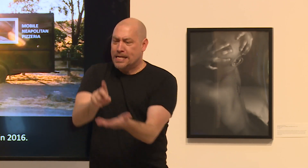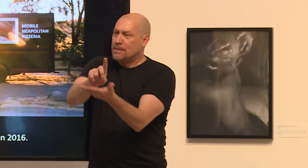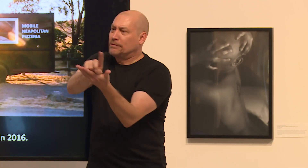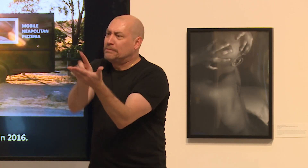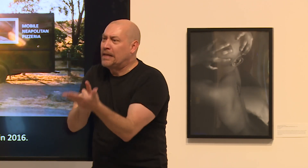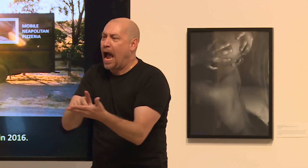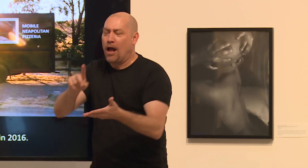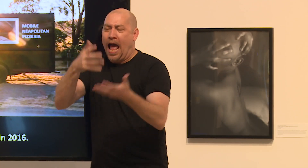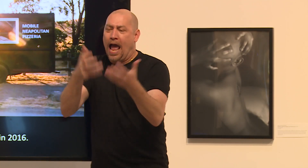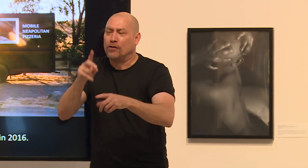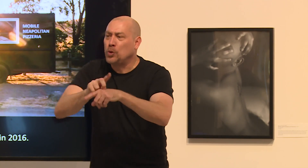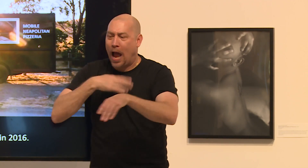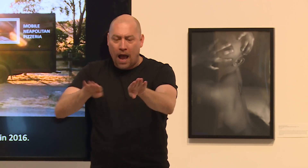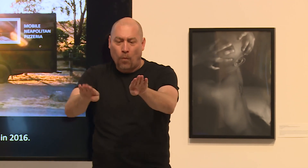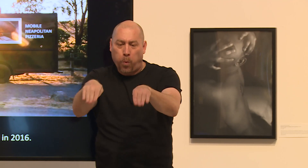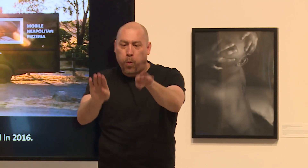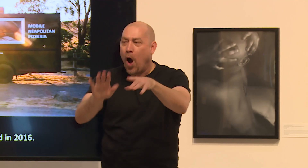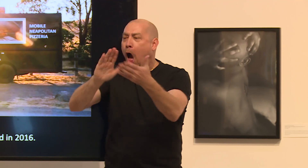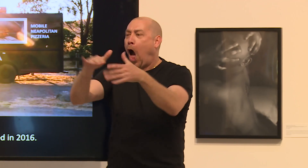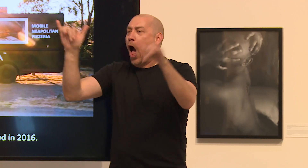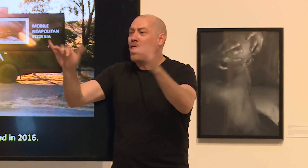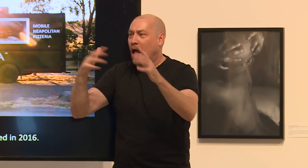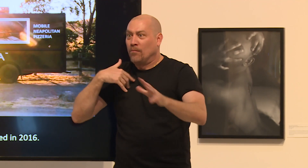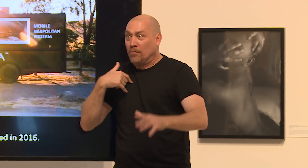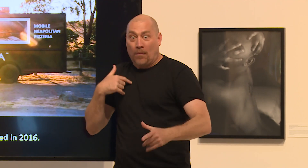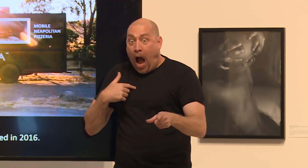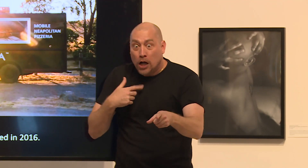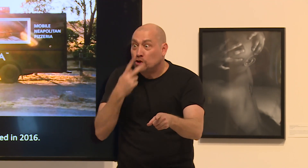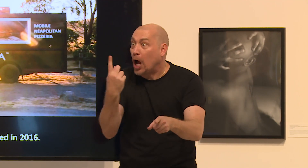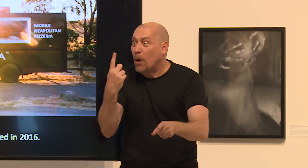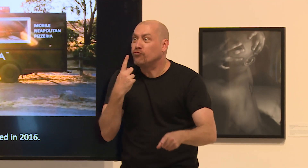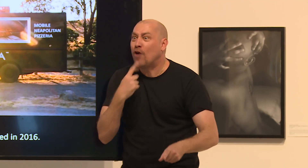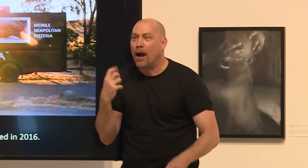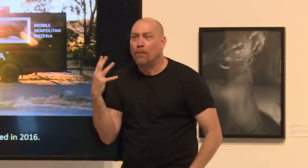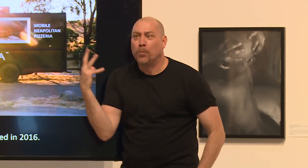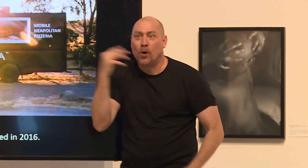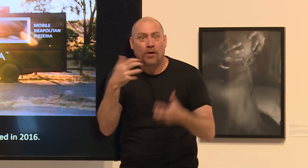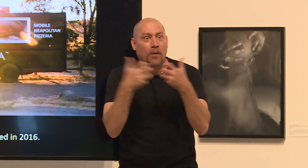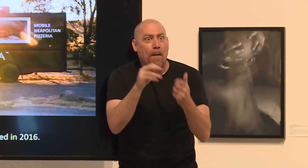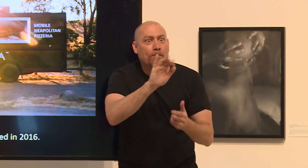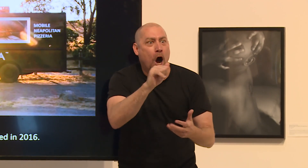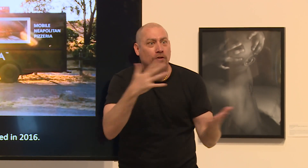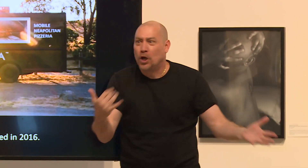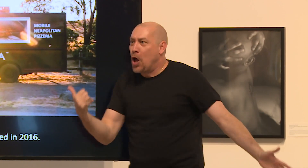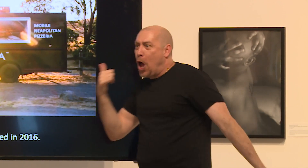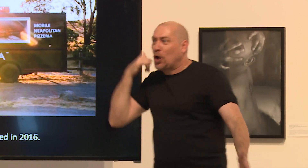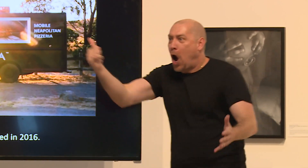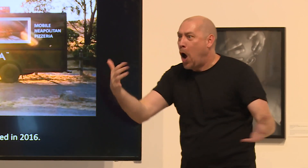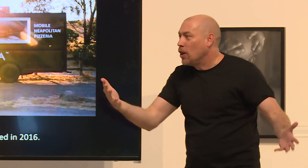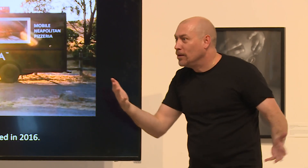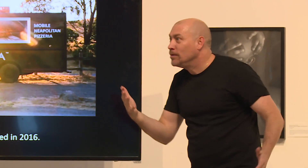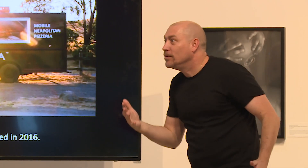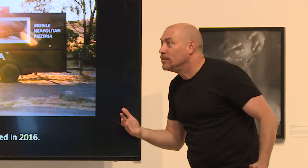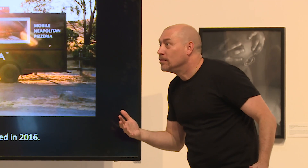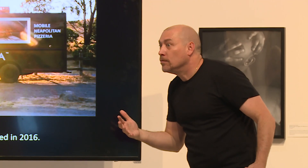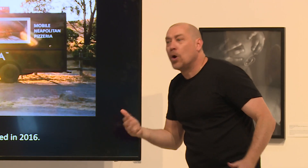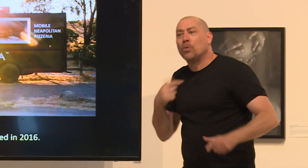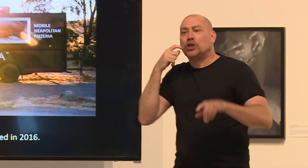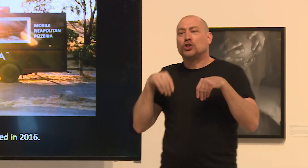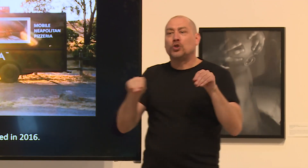but we needed something bigger. We needed something that could support the weight of this. And we're thinking, well, who are